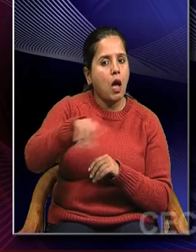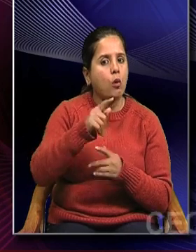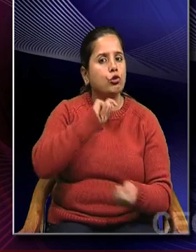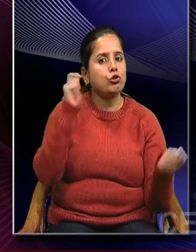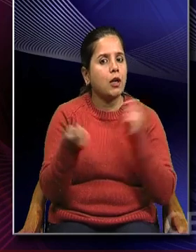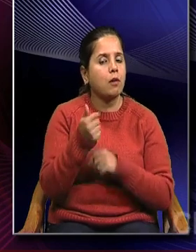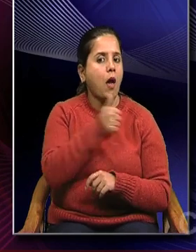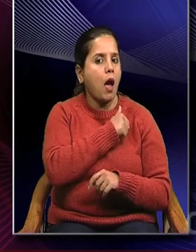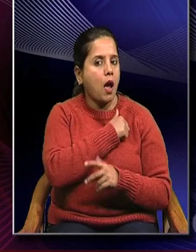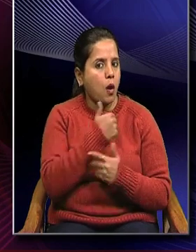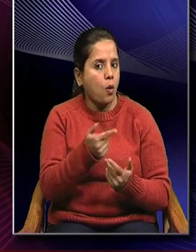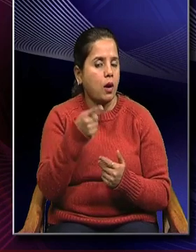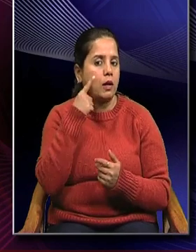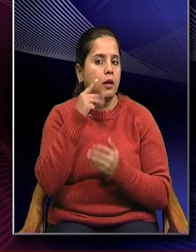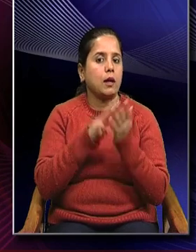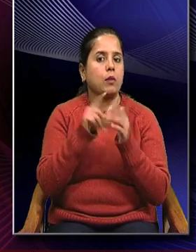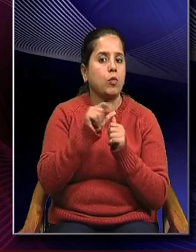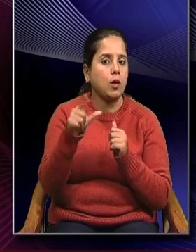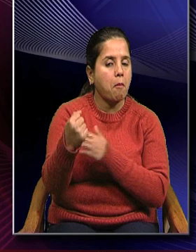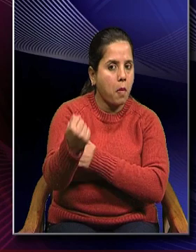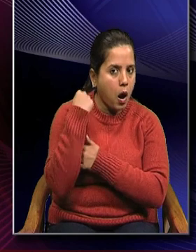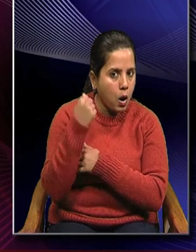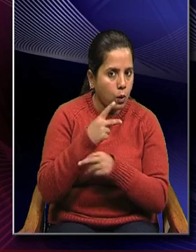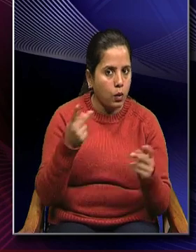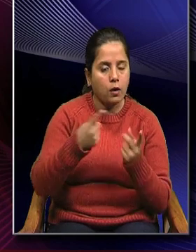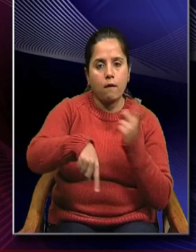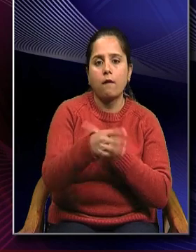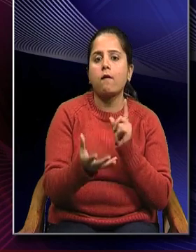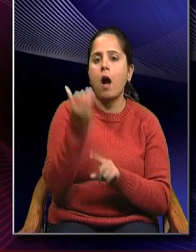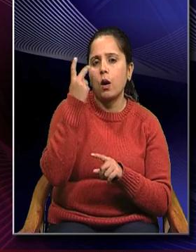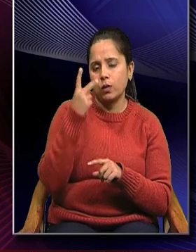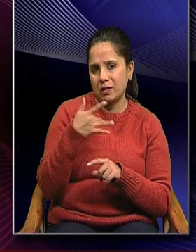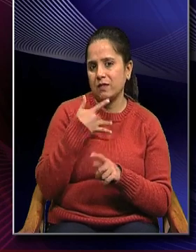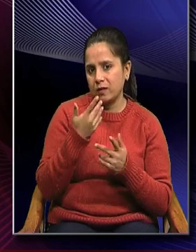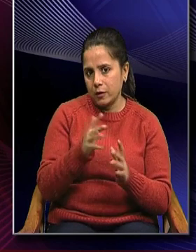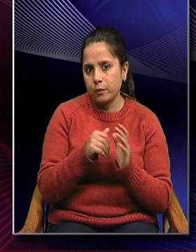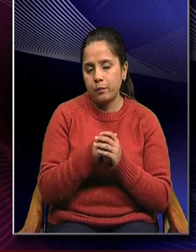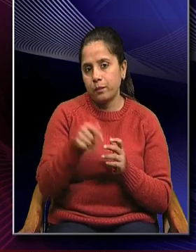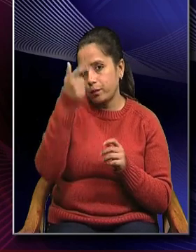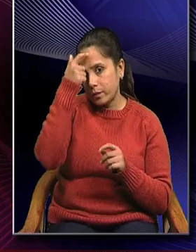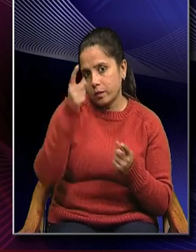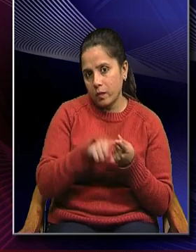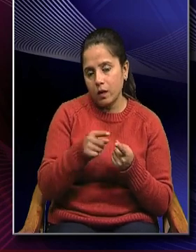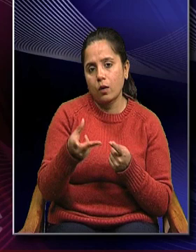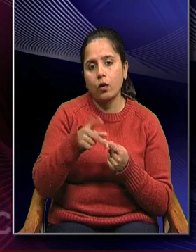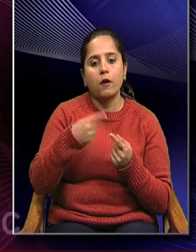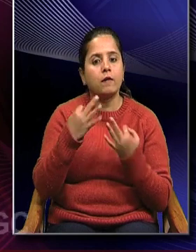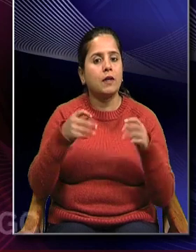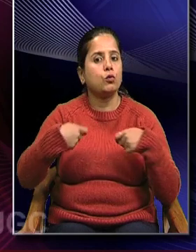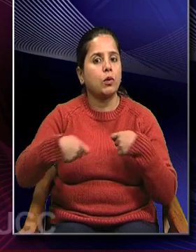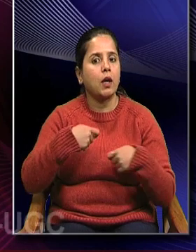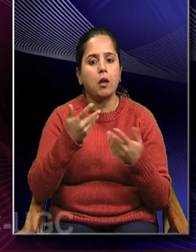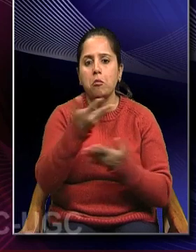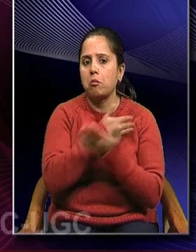in the attitude of the imperial powers, when we find that the issue of free trade was not being